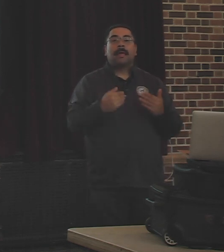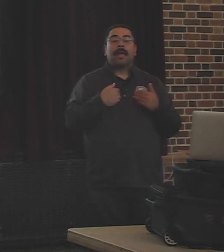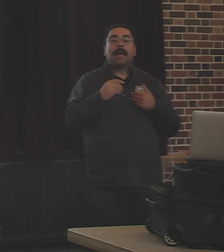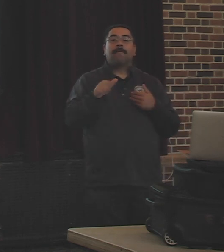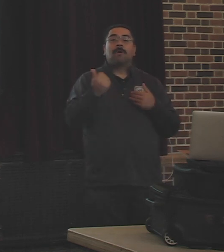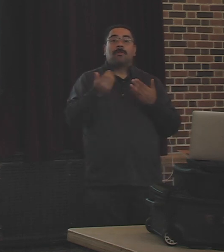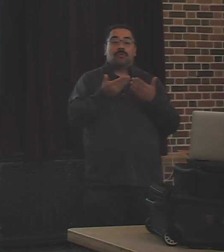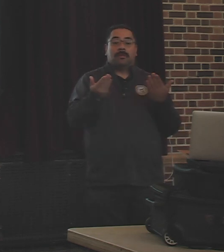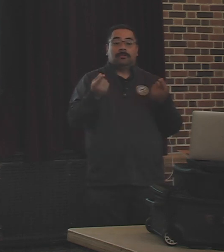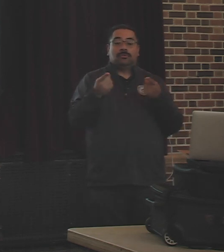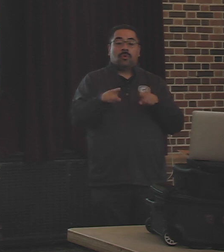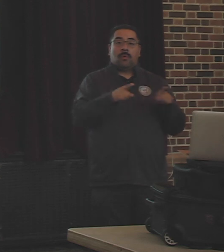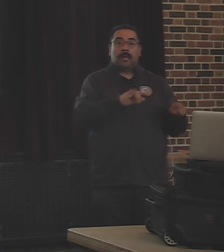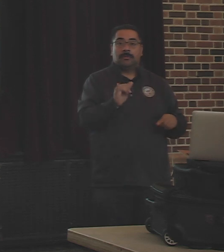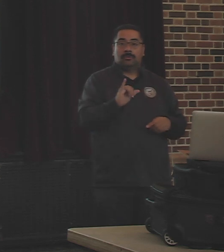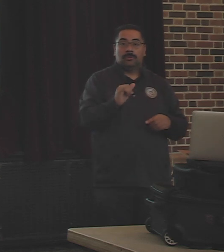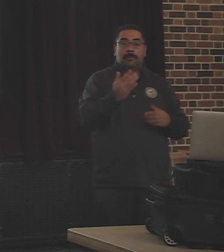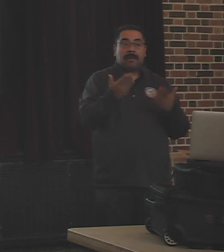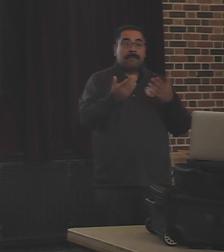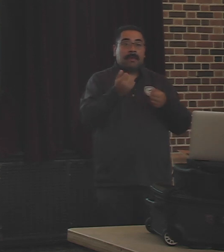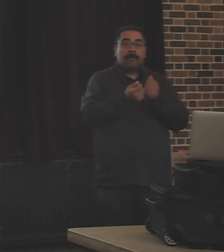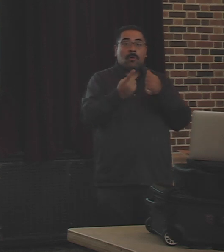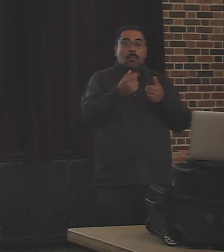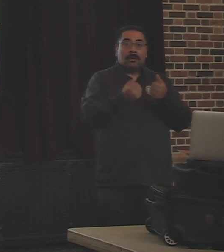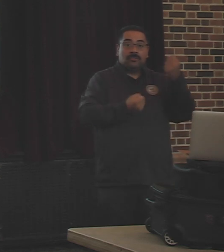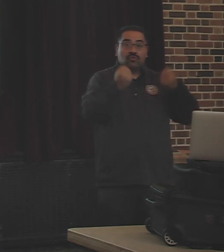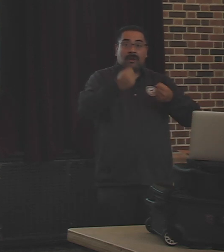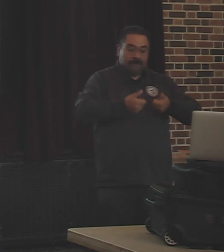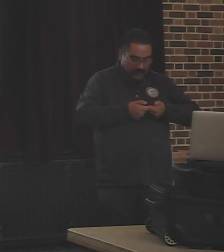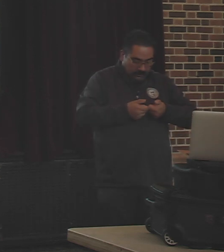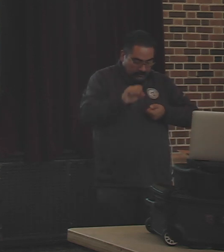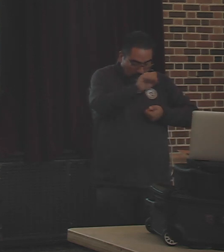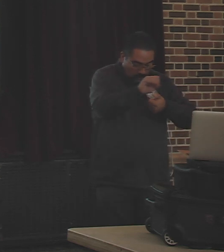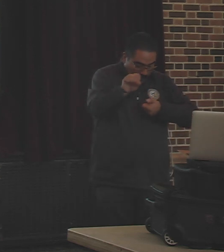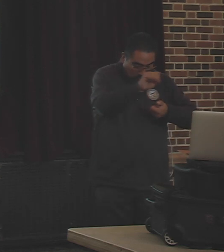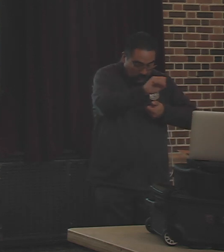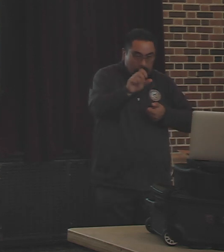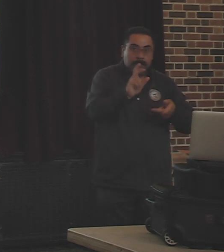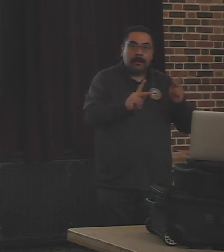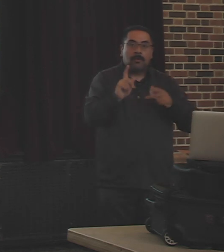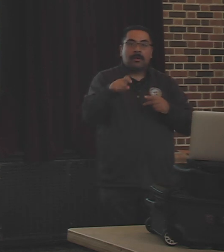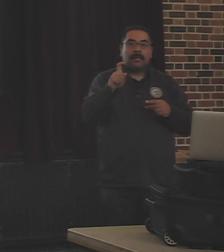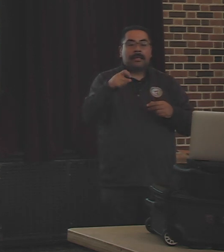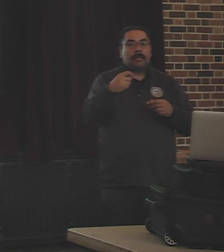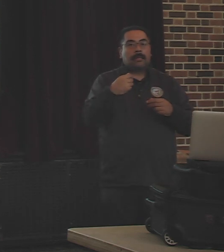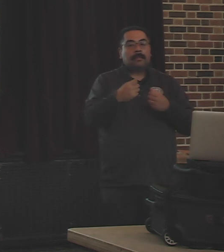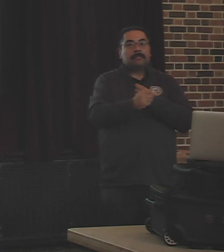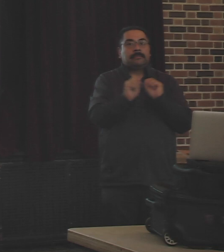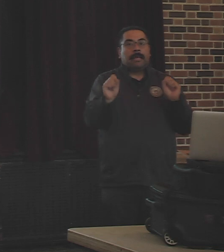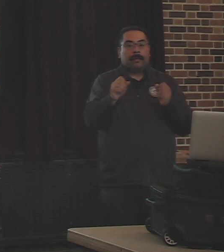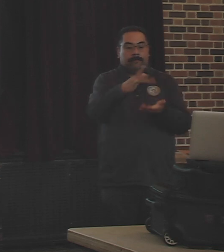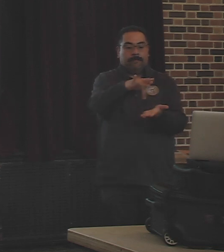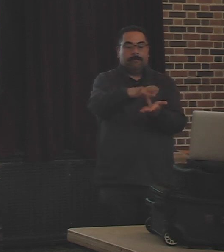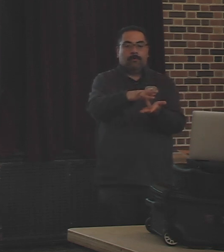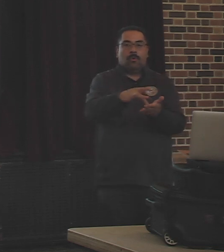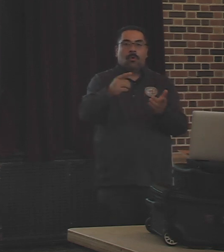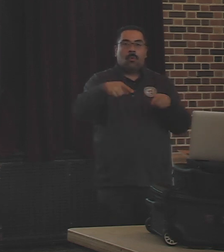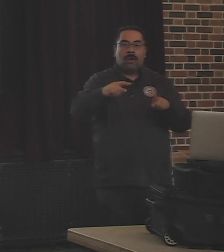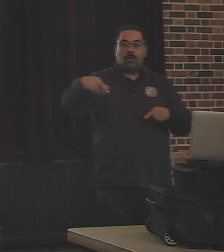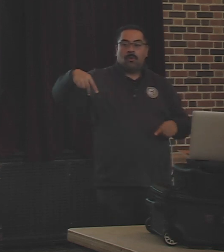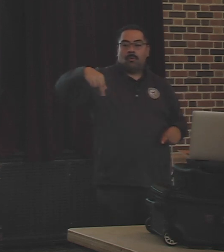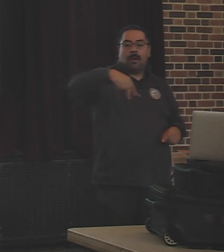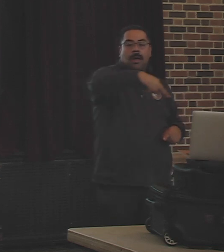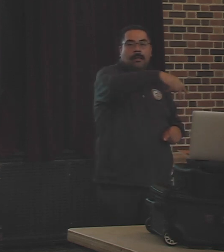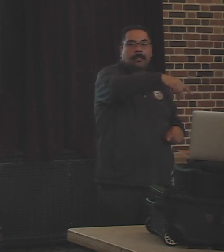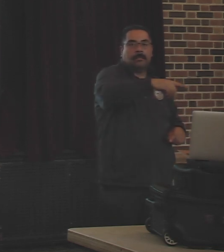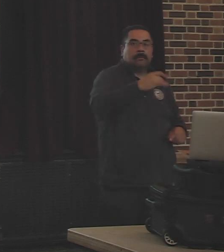other things going on. Maybe everyone's texting and driving, and that's why people feel like they need a safe haven while crossing the street, just in